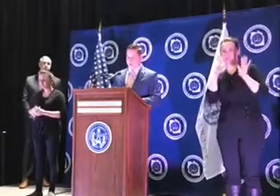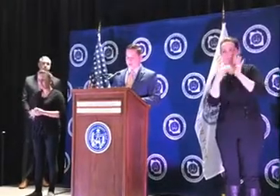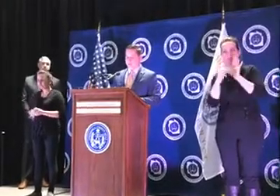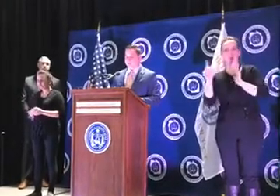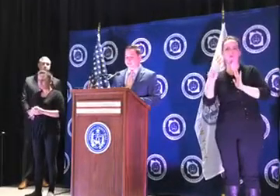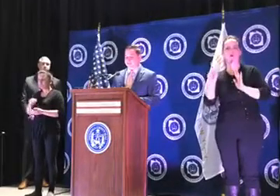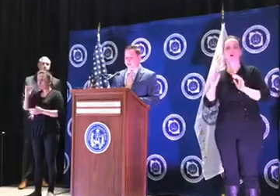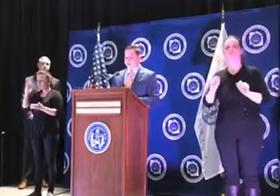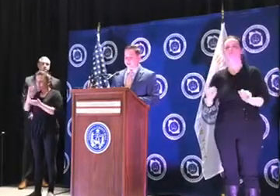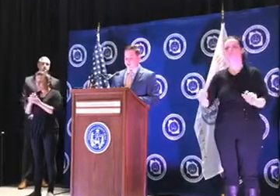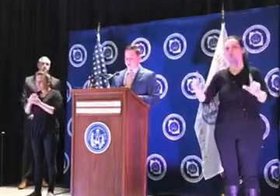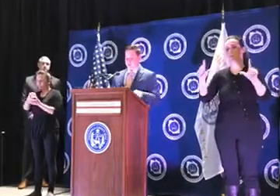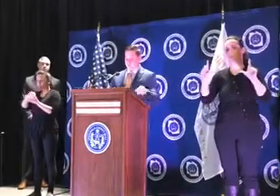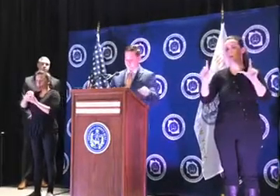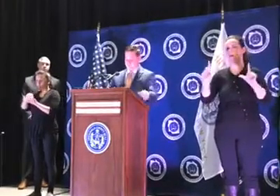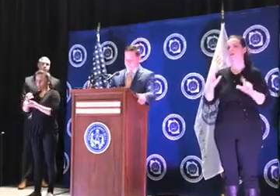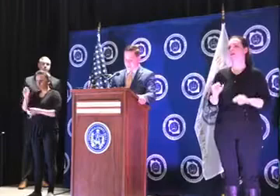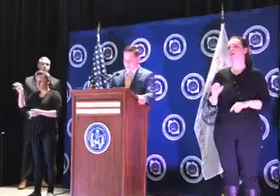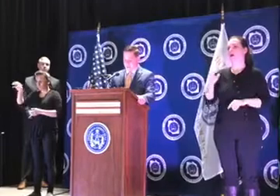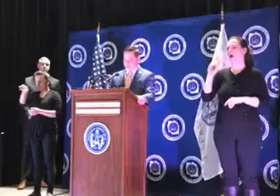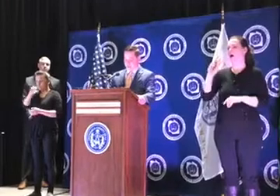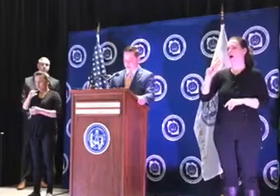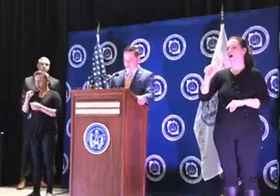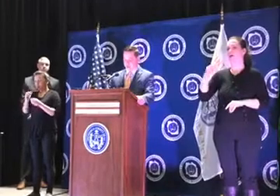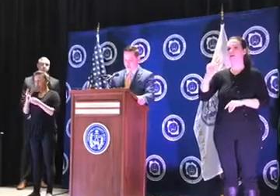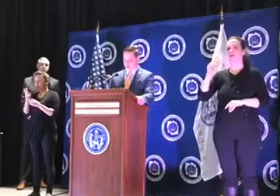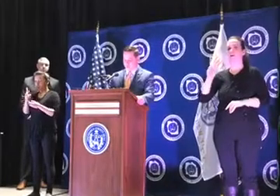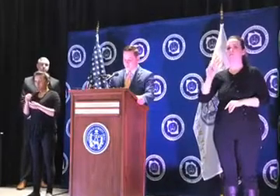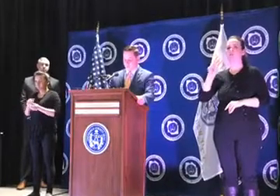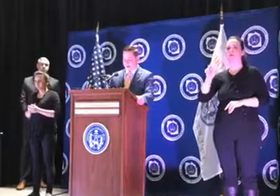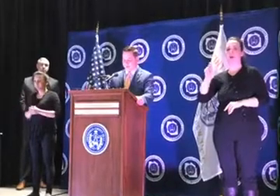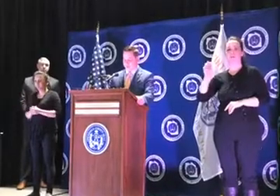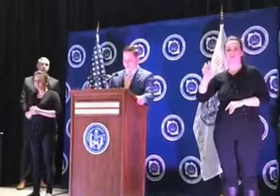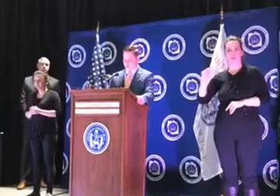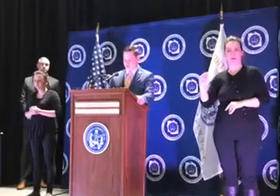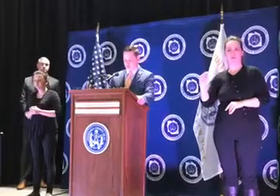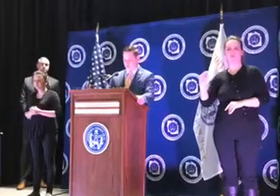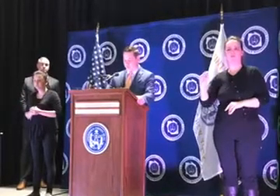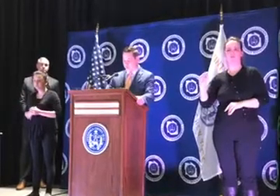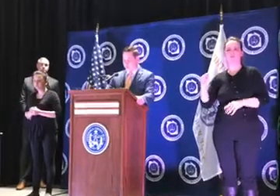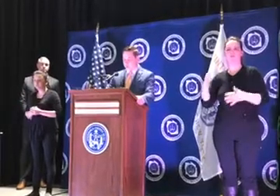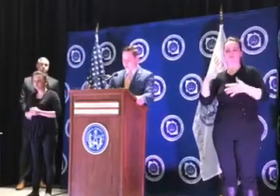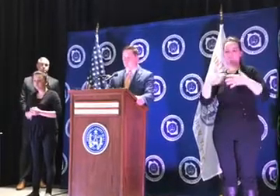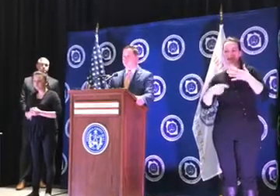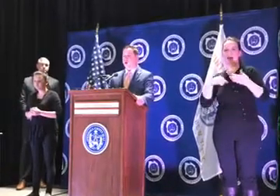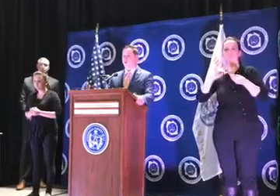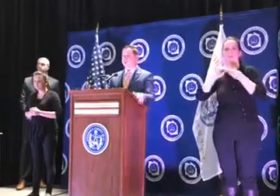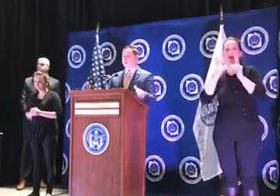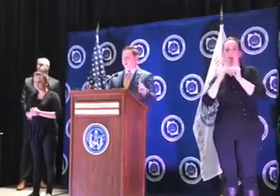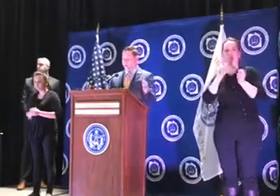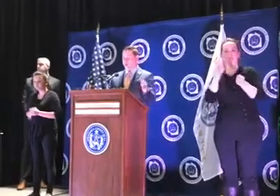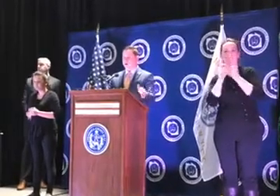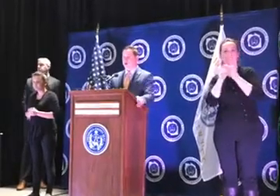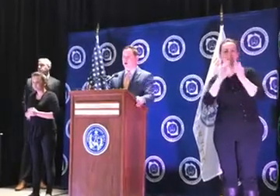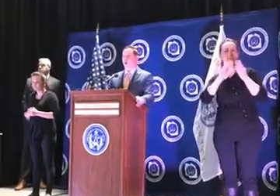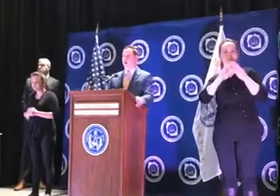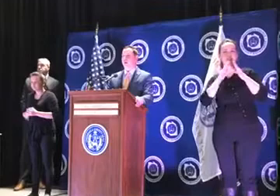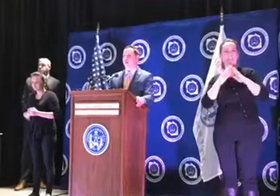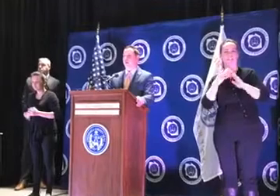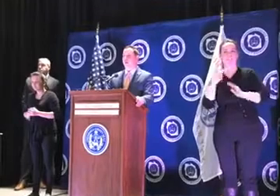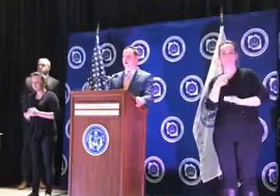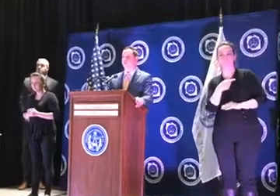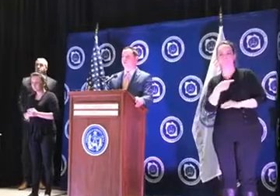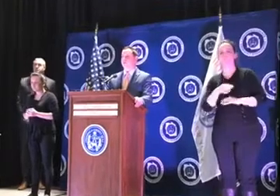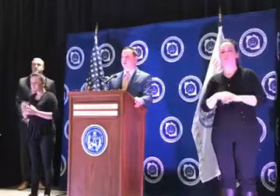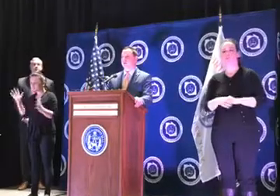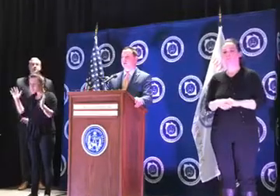3. Skaneateles, 3. Lysander, 2. Pompey, 2. What does all this mean? We have